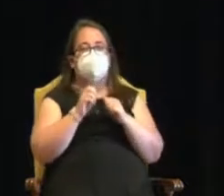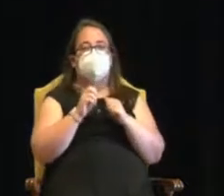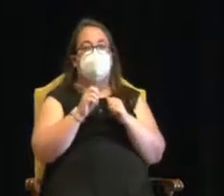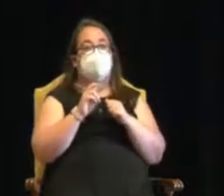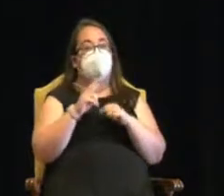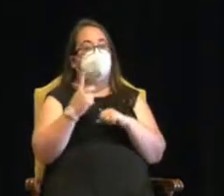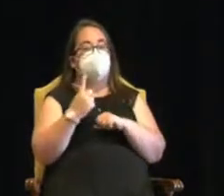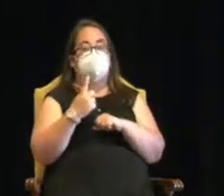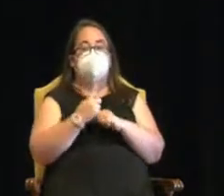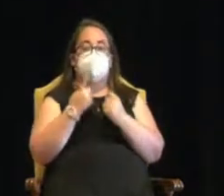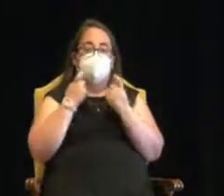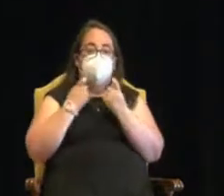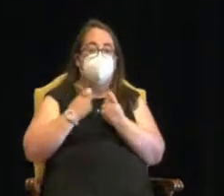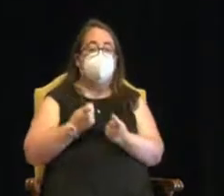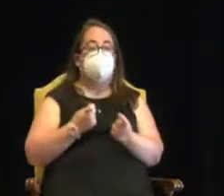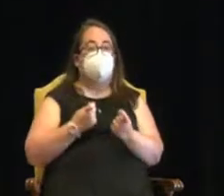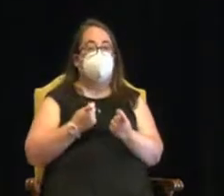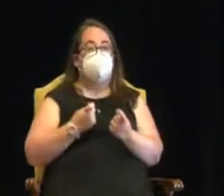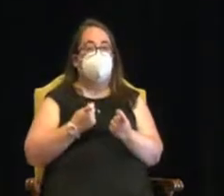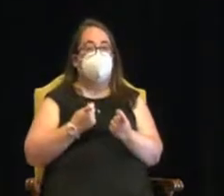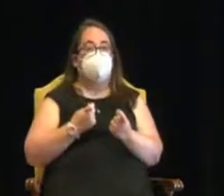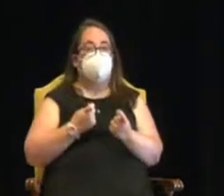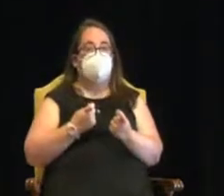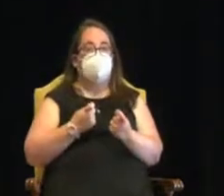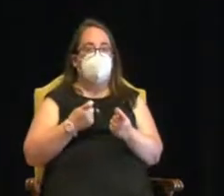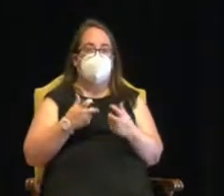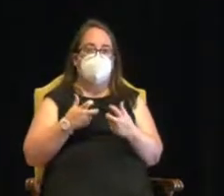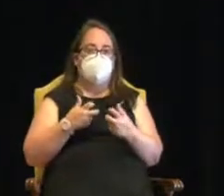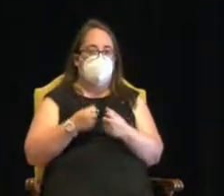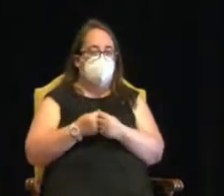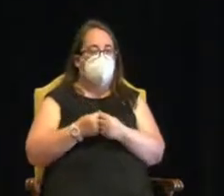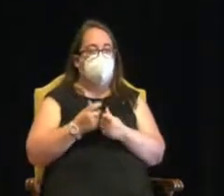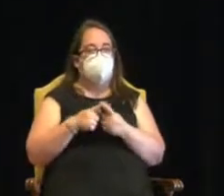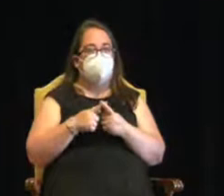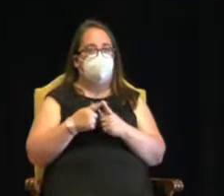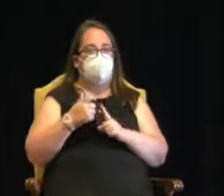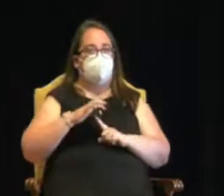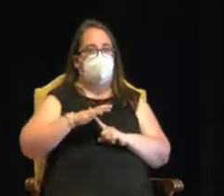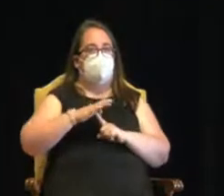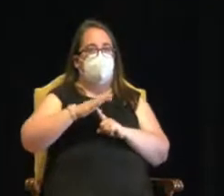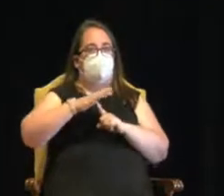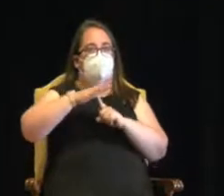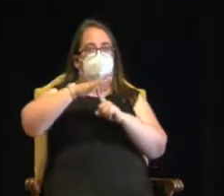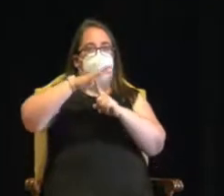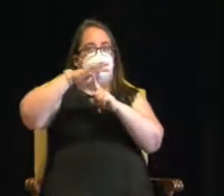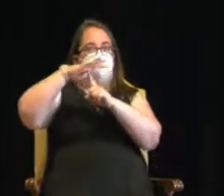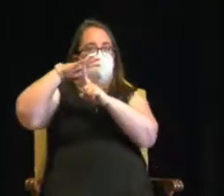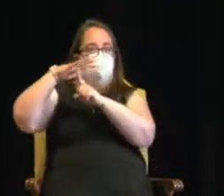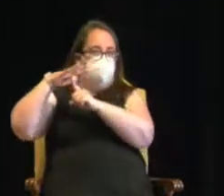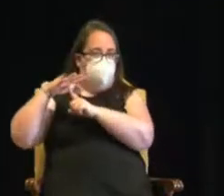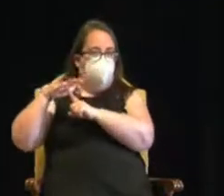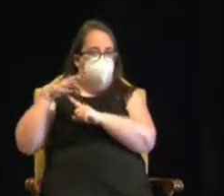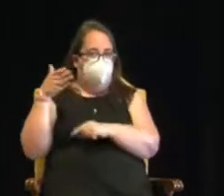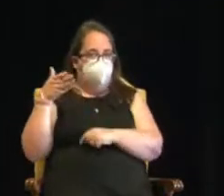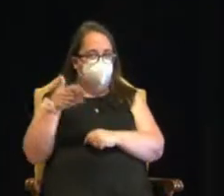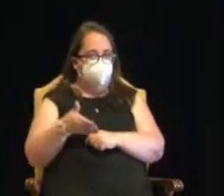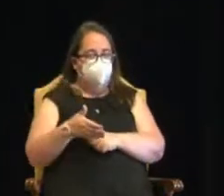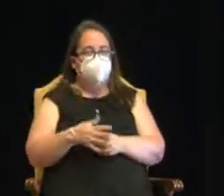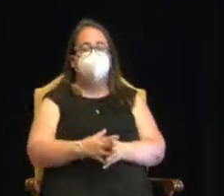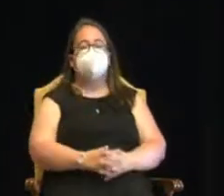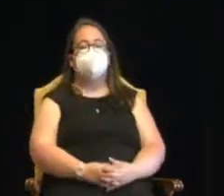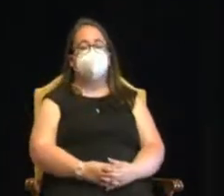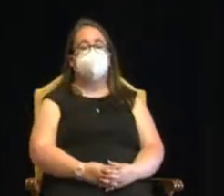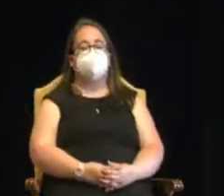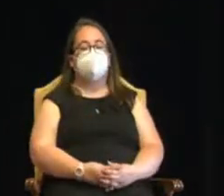on the slopes, he had a bad accident. He had to be airlifted out of where they were staying. And